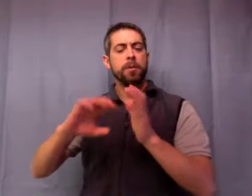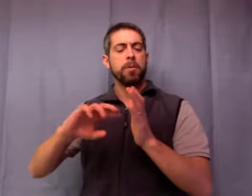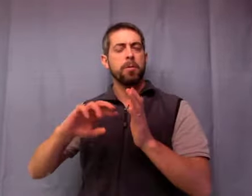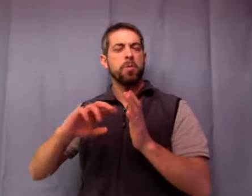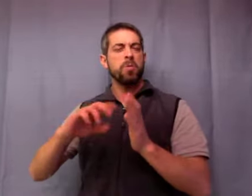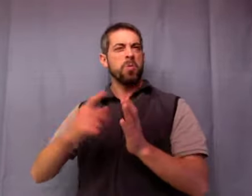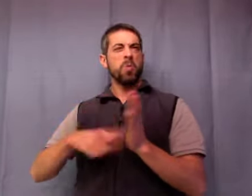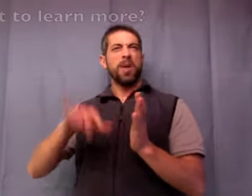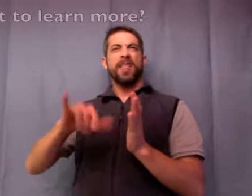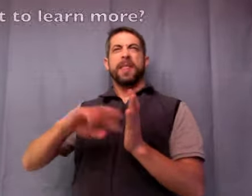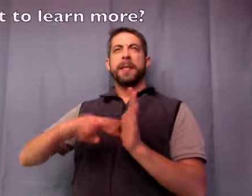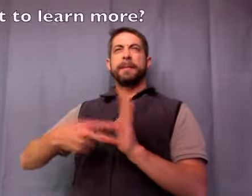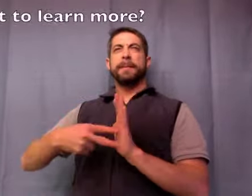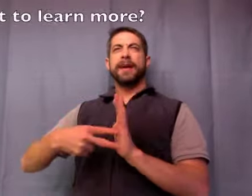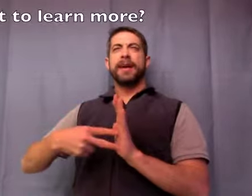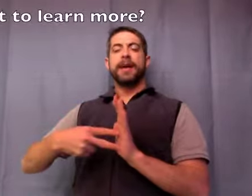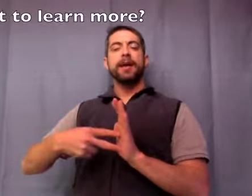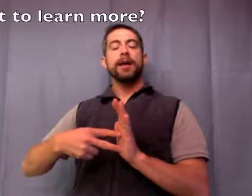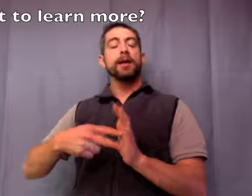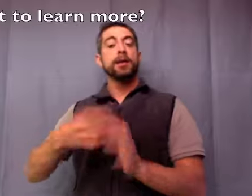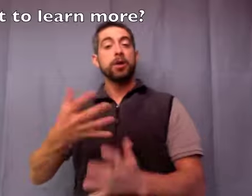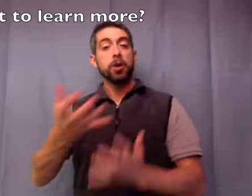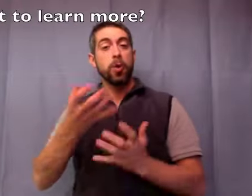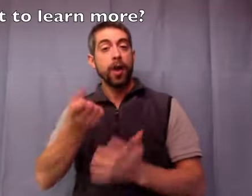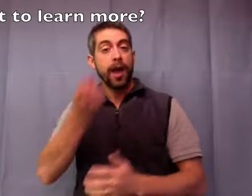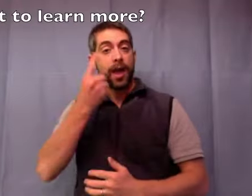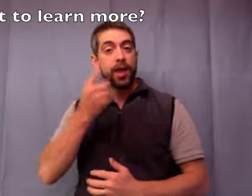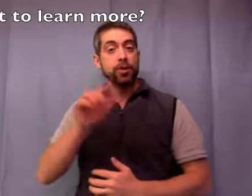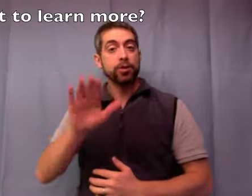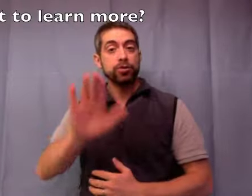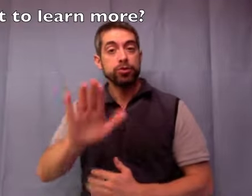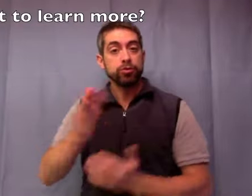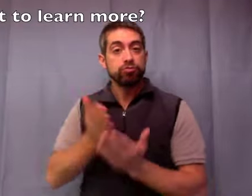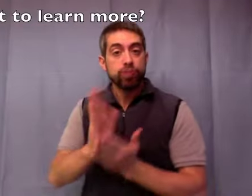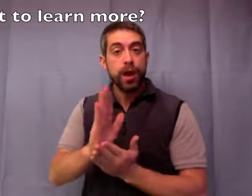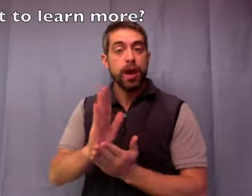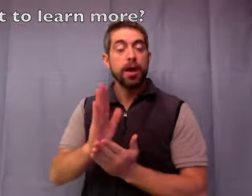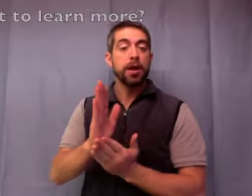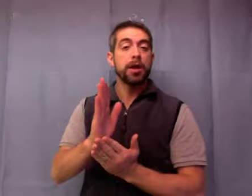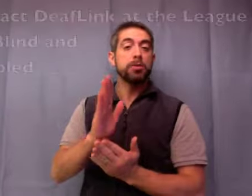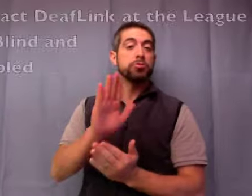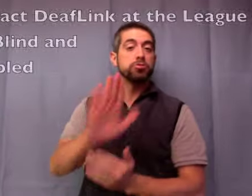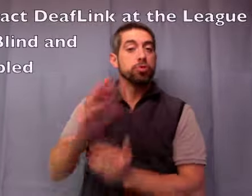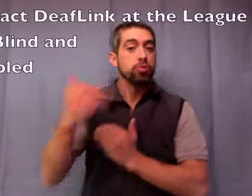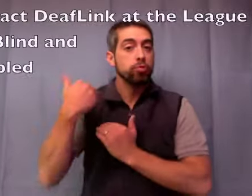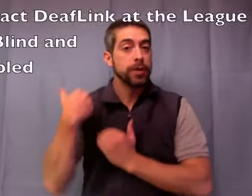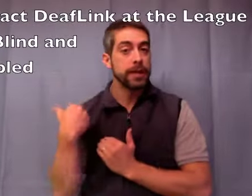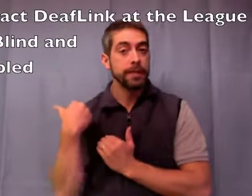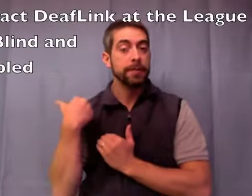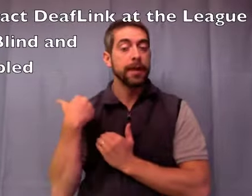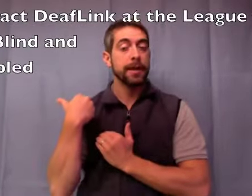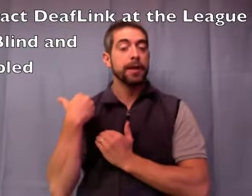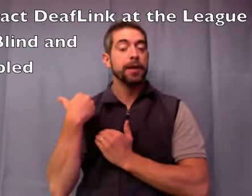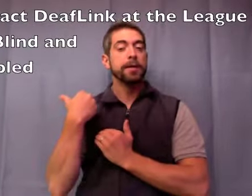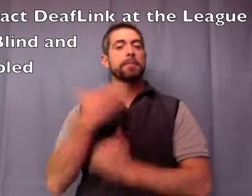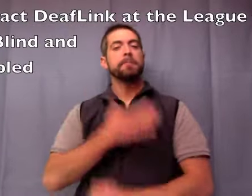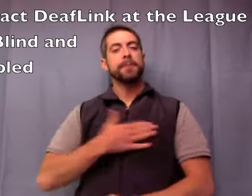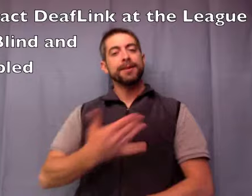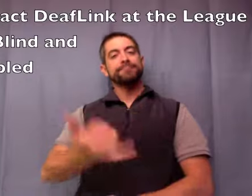what your rights and responsibilities are, please contact us at DeafLink, and we will be happy to give